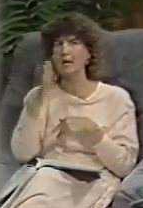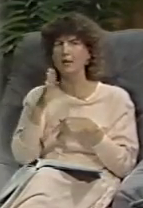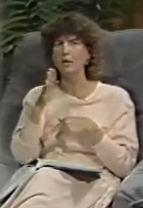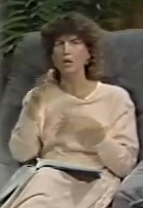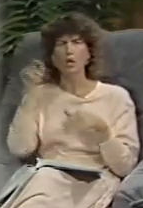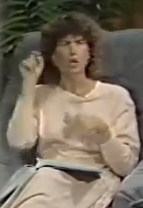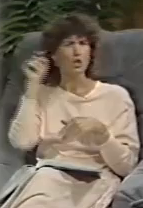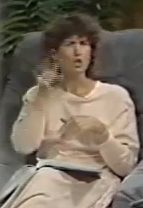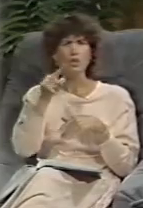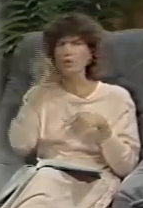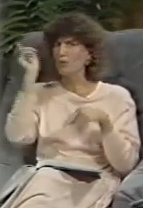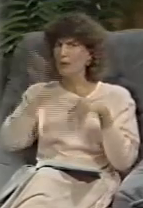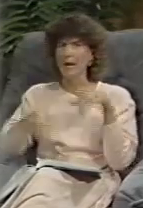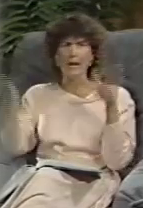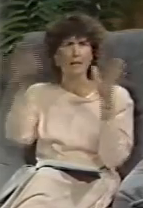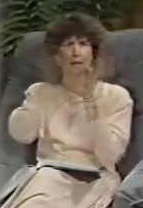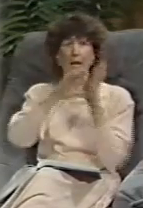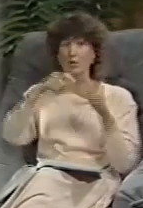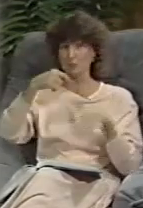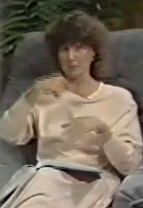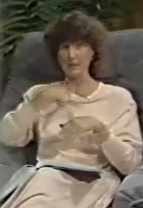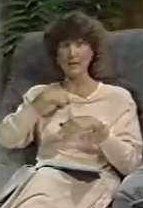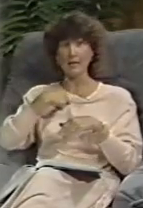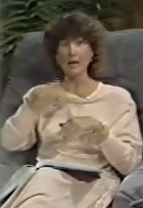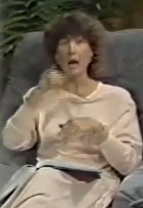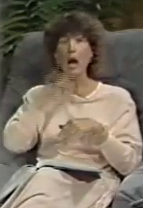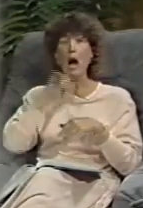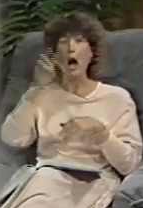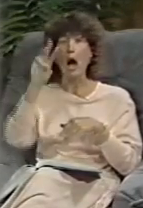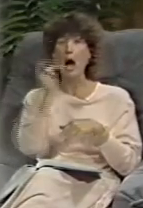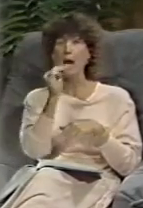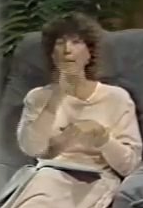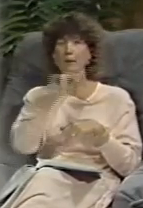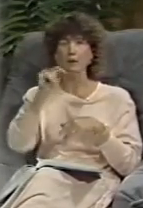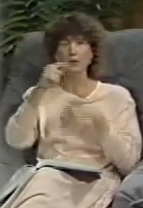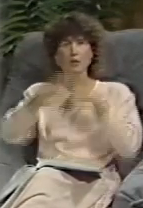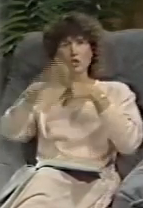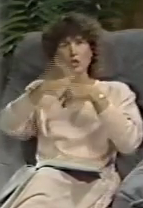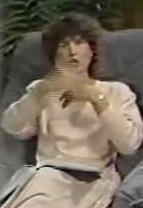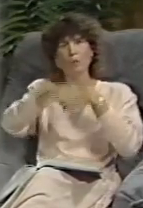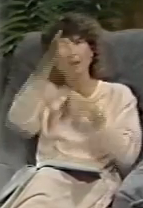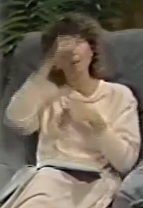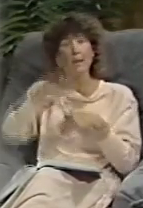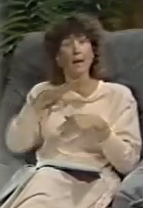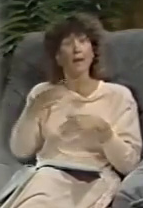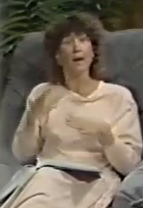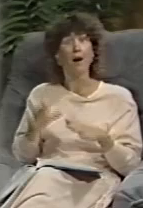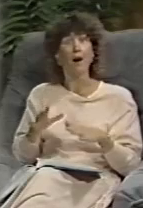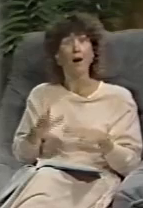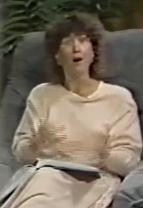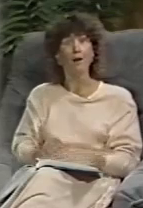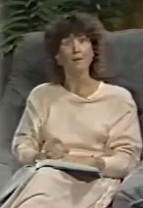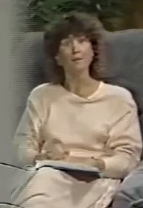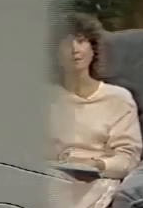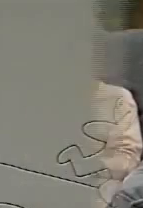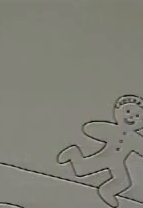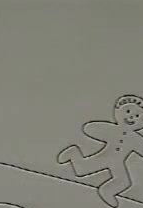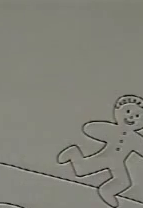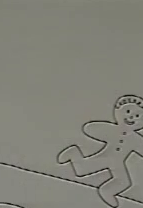said, "You can't catch me. I'm the gingerbread man."